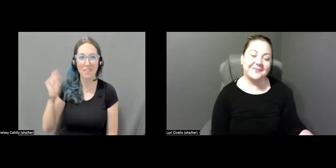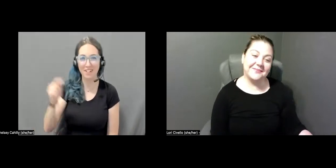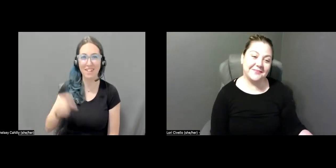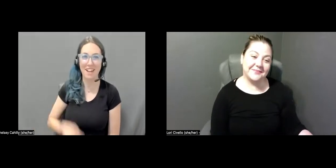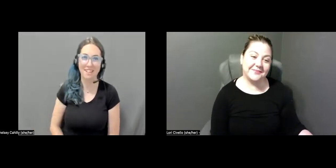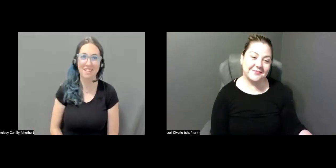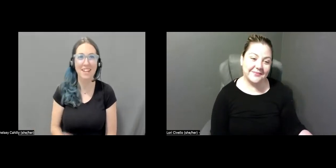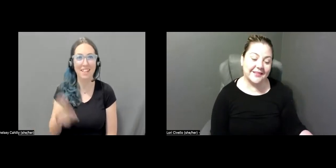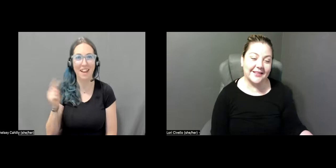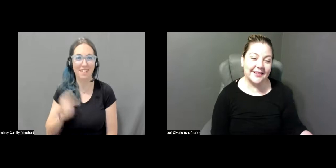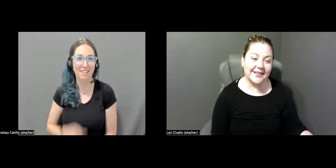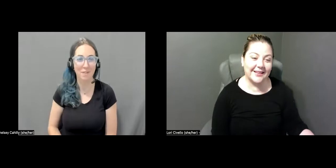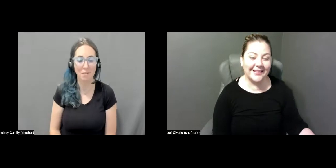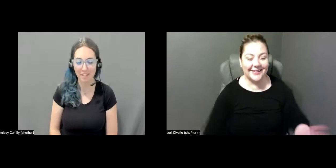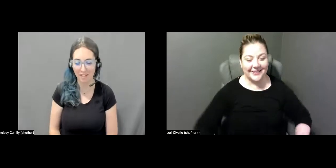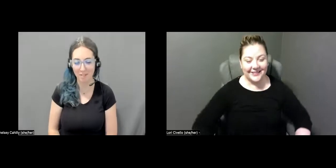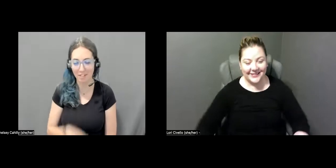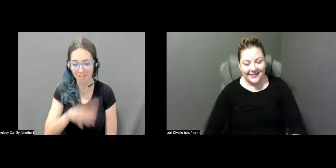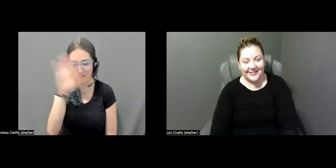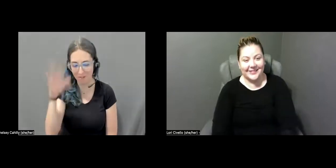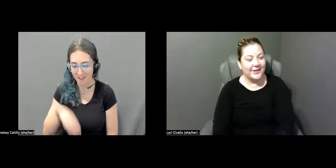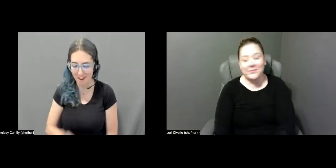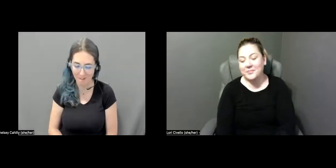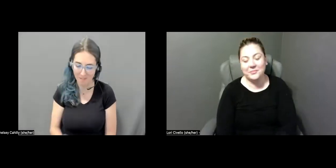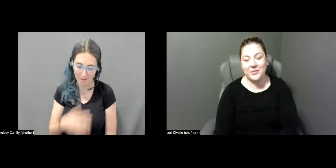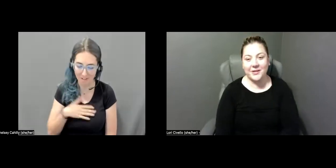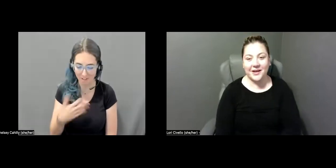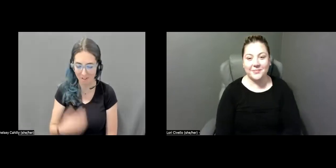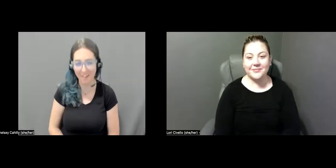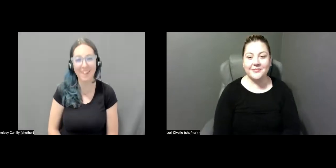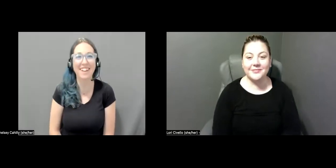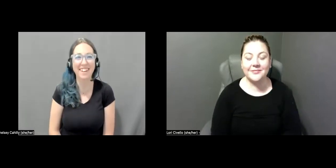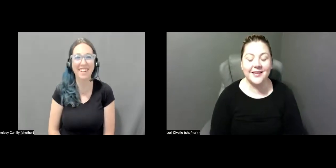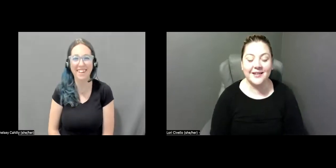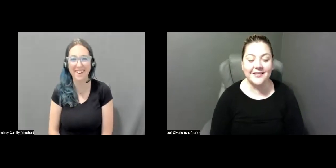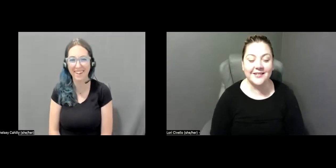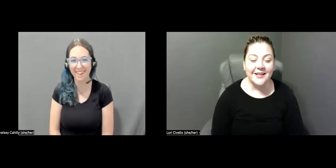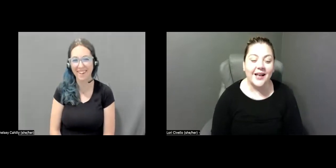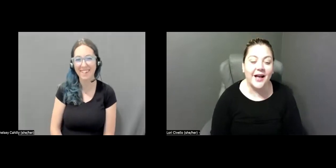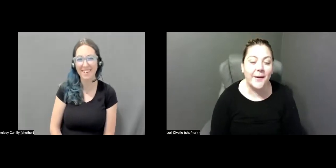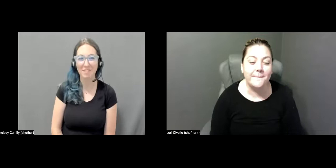So there, Dad, take that if you're watching, which you're totally not, but that Probably was cathartic. Yeah.